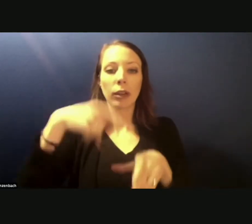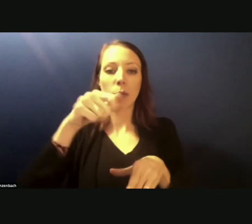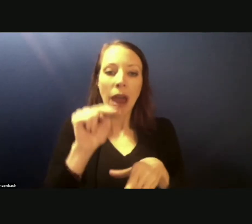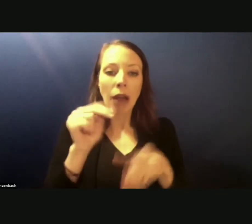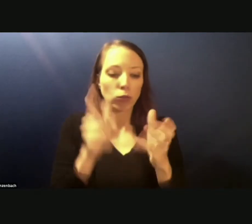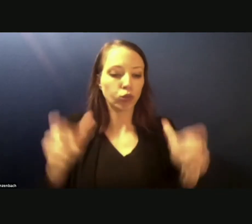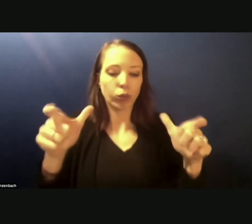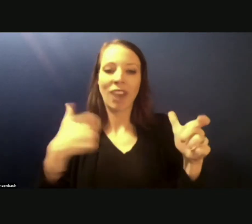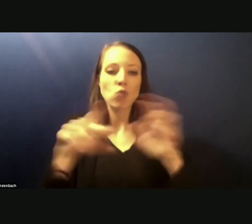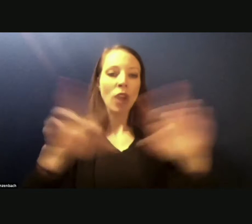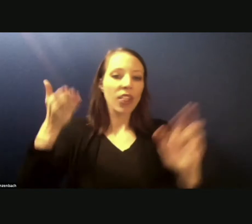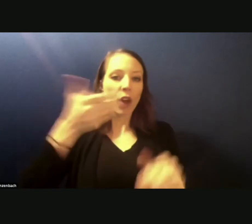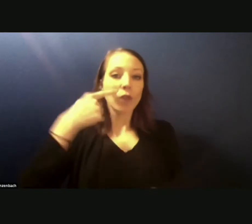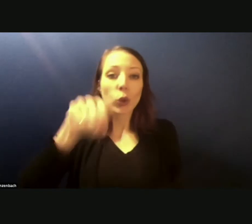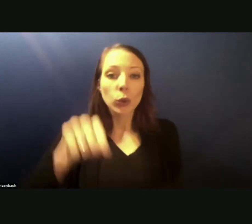have it all right there.